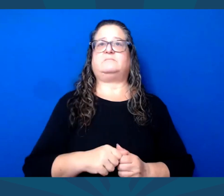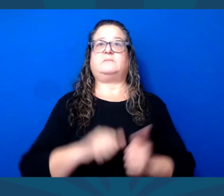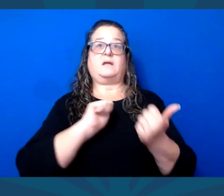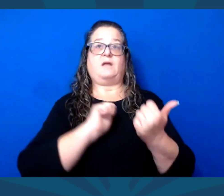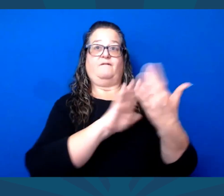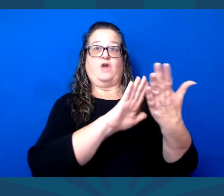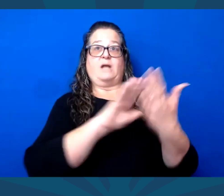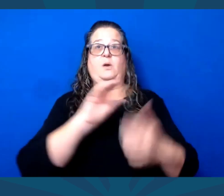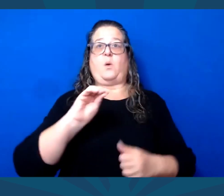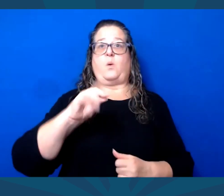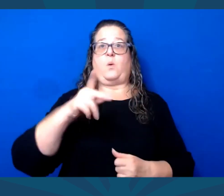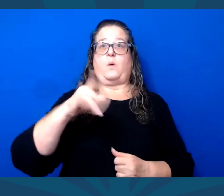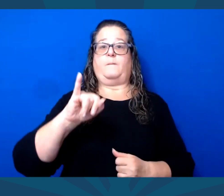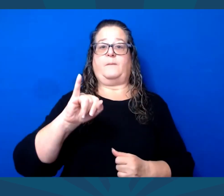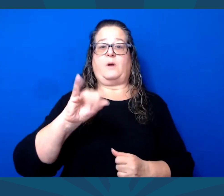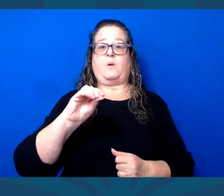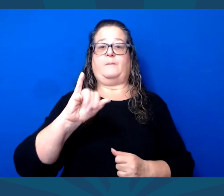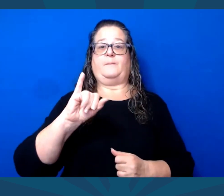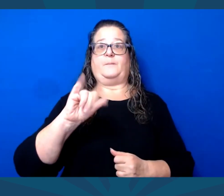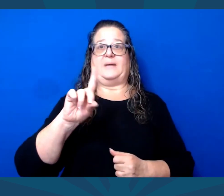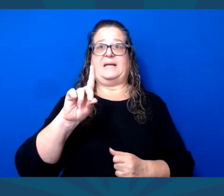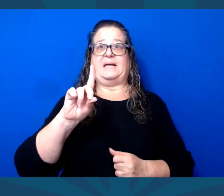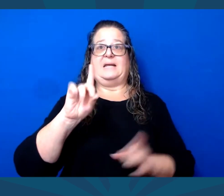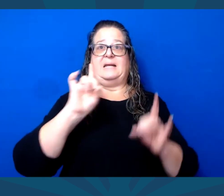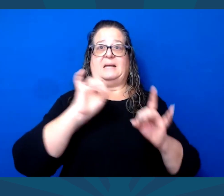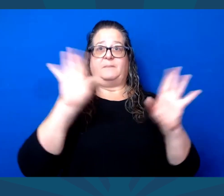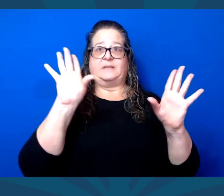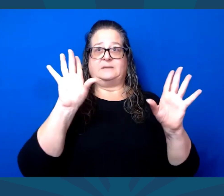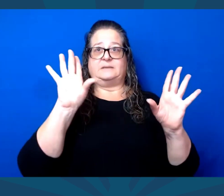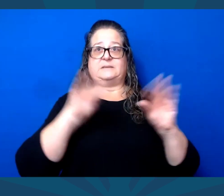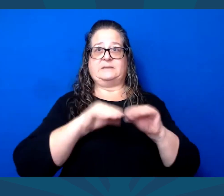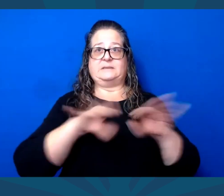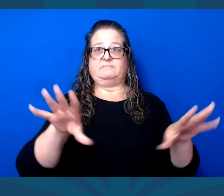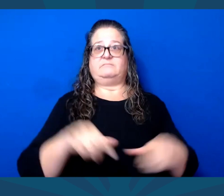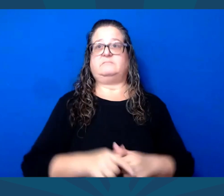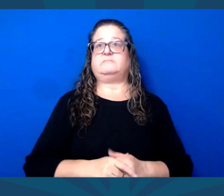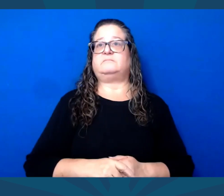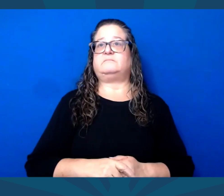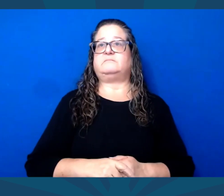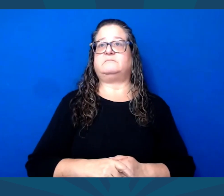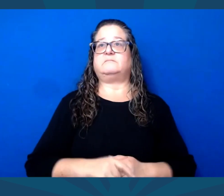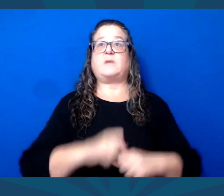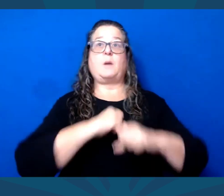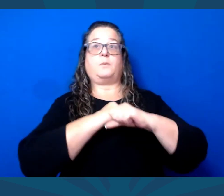abuse, confronting the opioid epidemic,